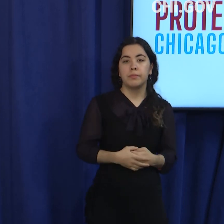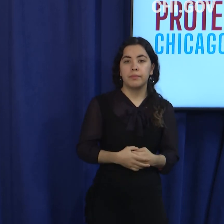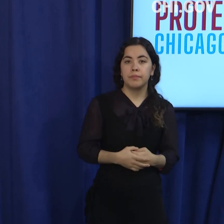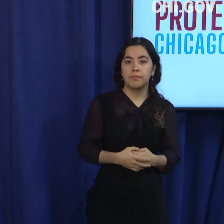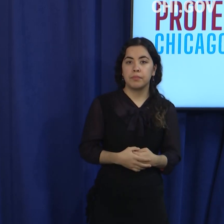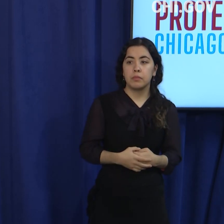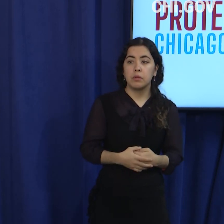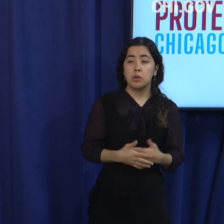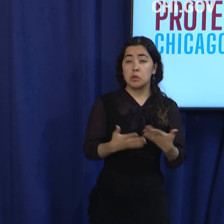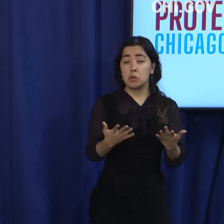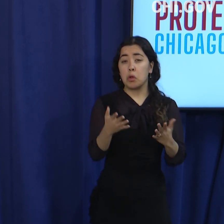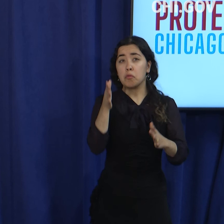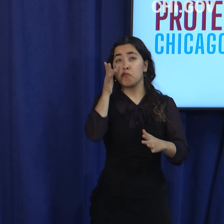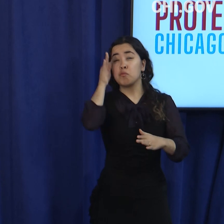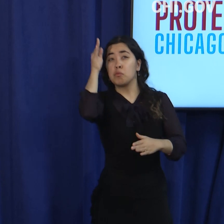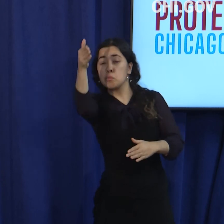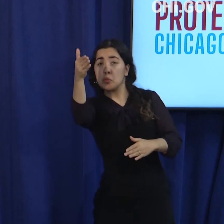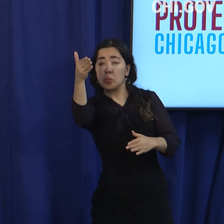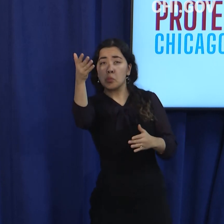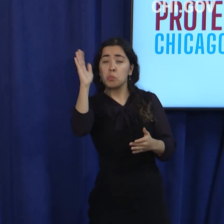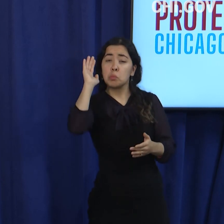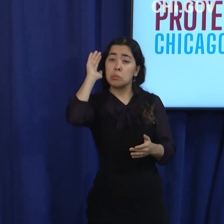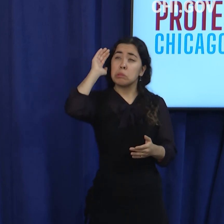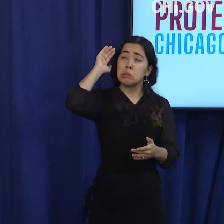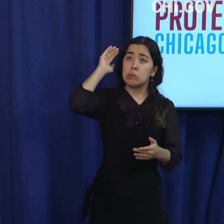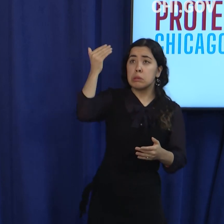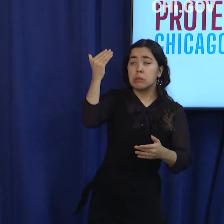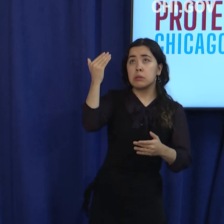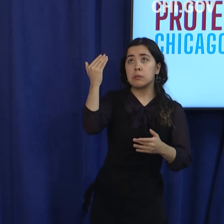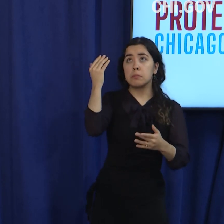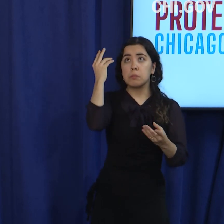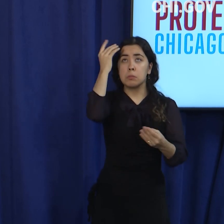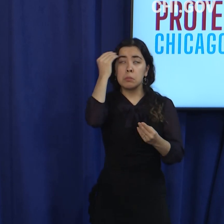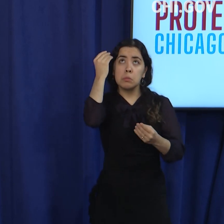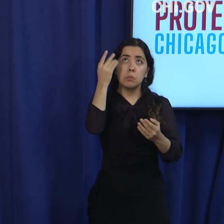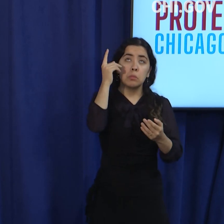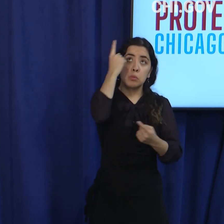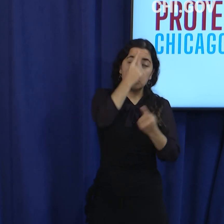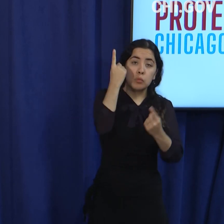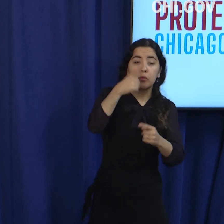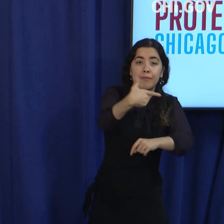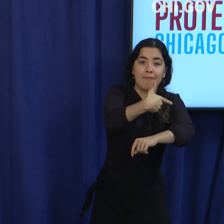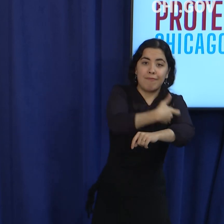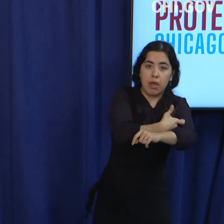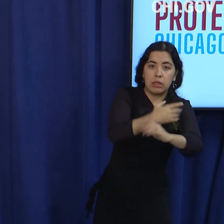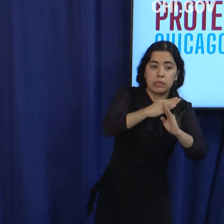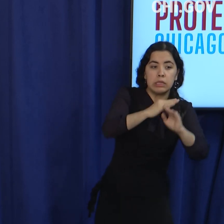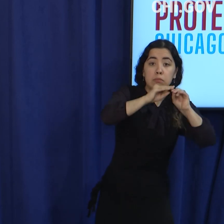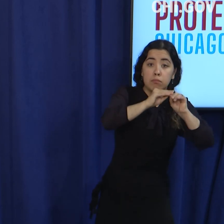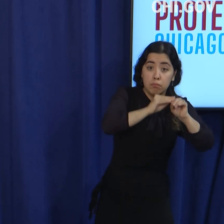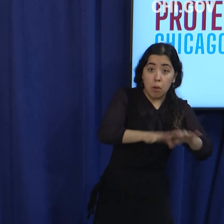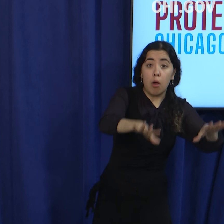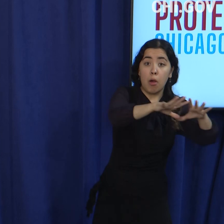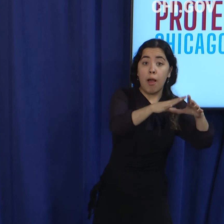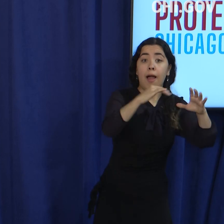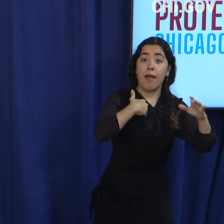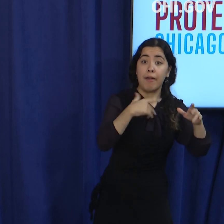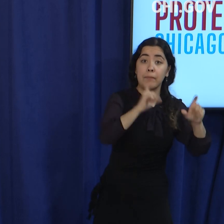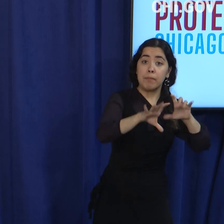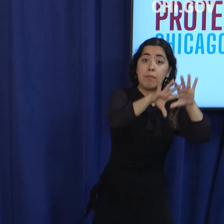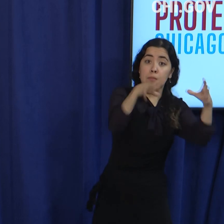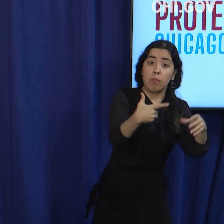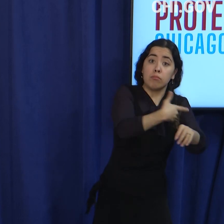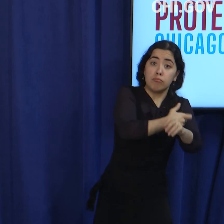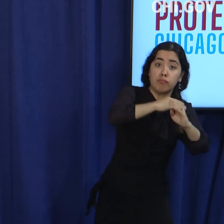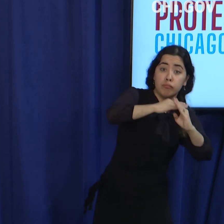uptake overlaid with some level of what immunity we may have. But we're a very, very, very long way from so-called